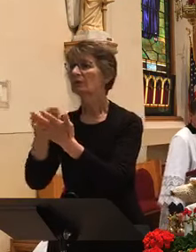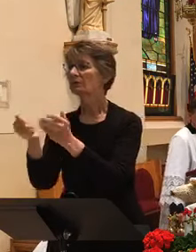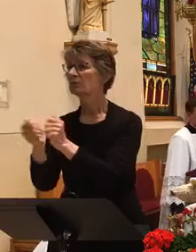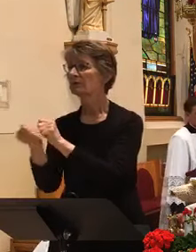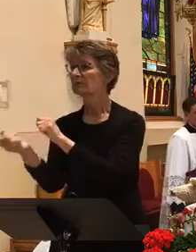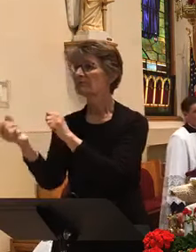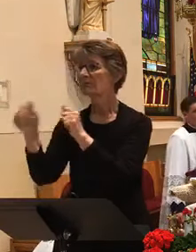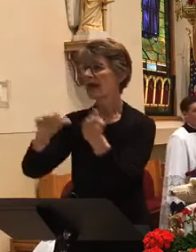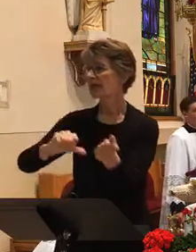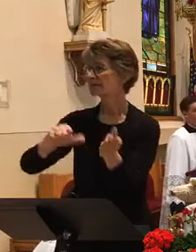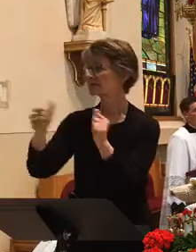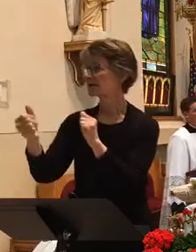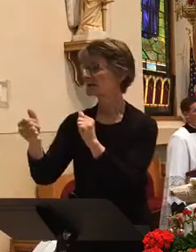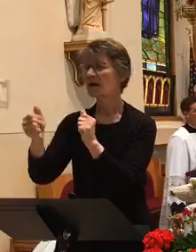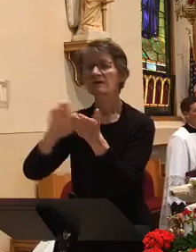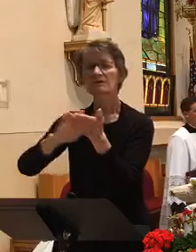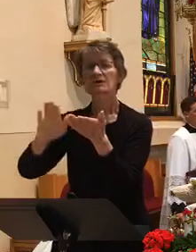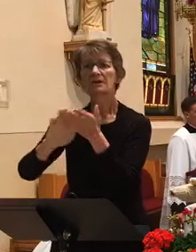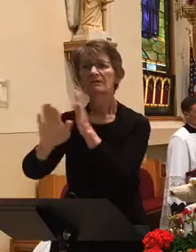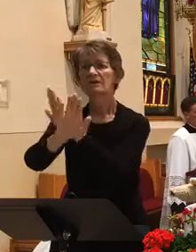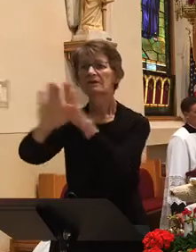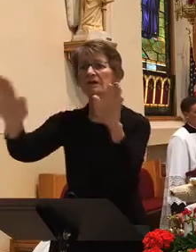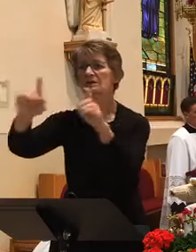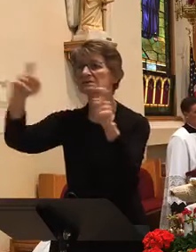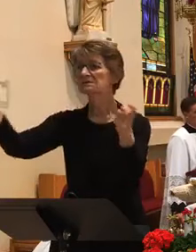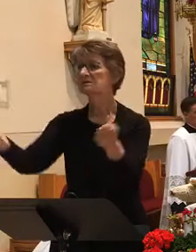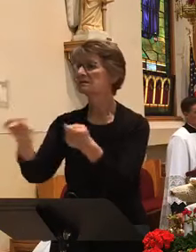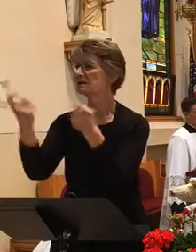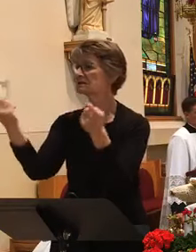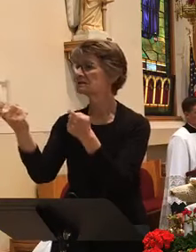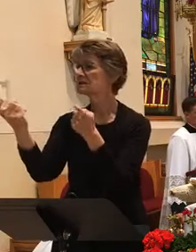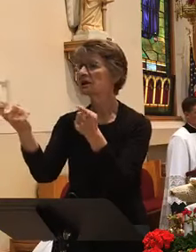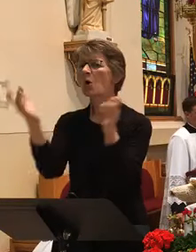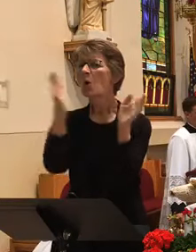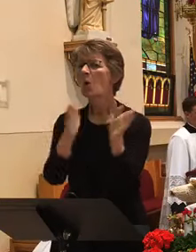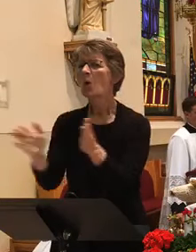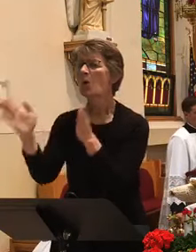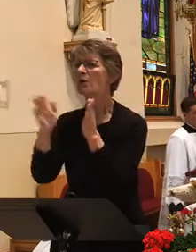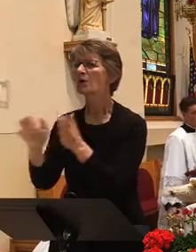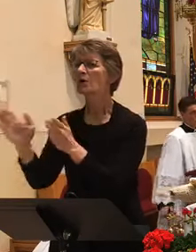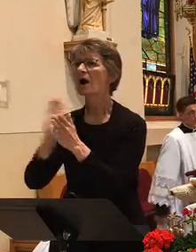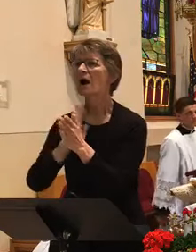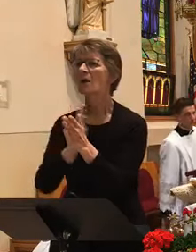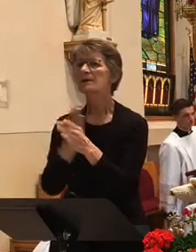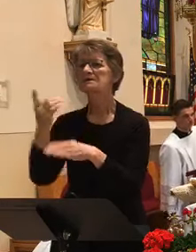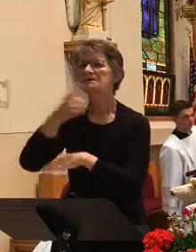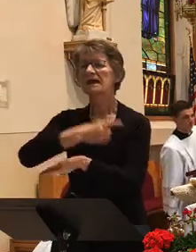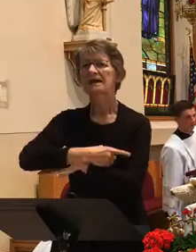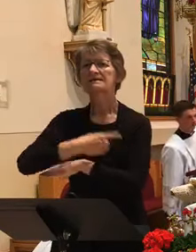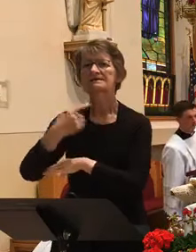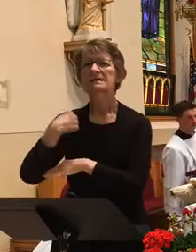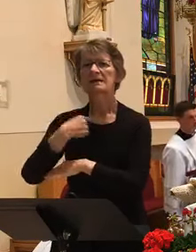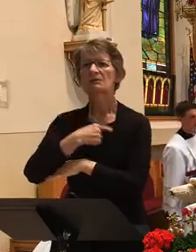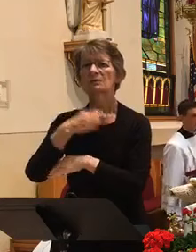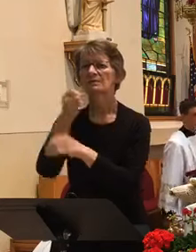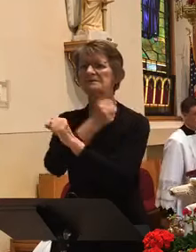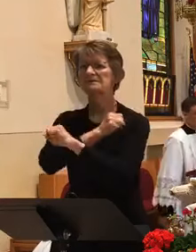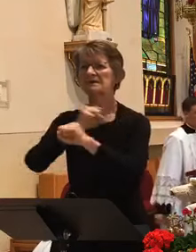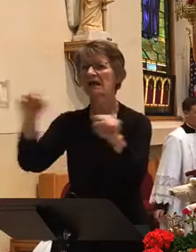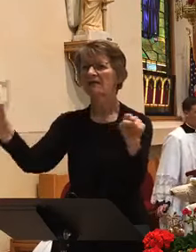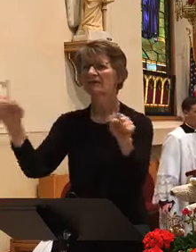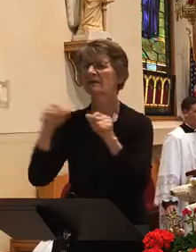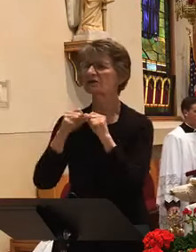them forgiveness of all their sins. Order our days in your peace and command that we be delivered from eternal